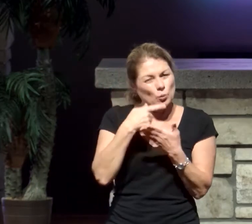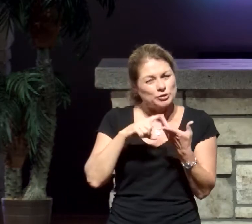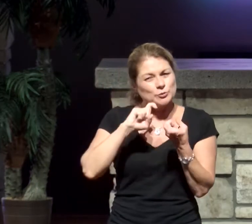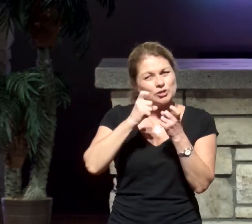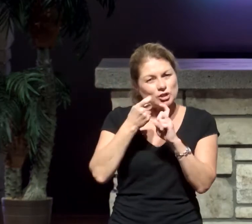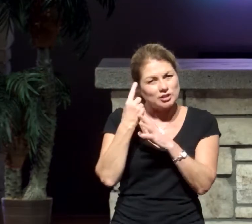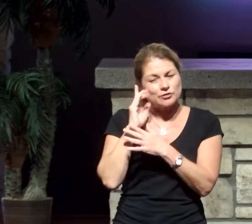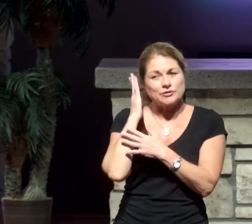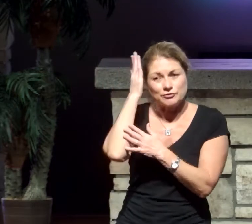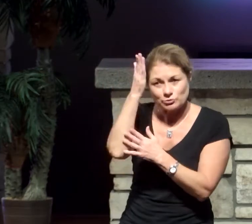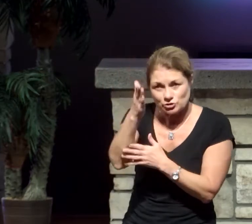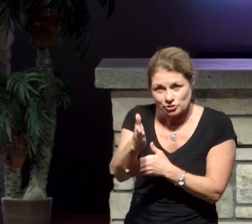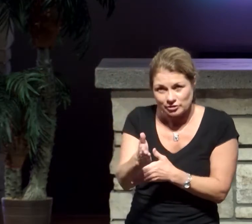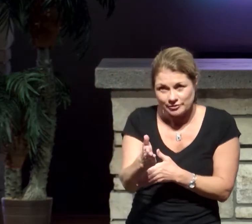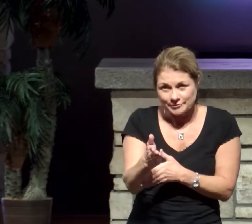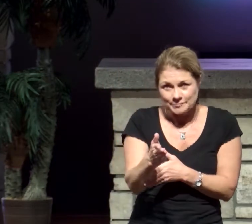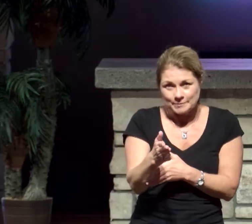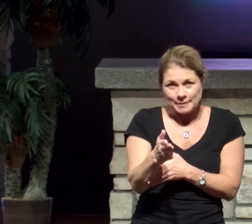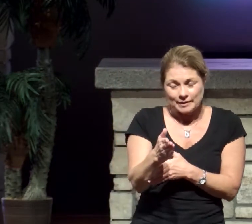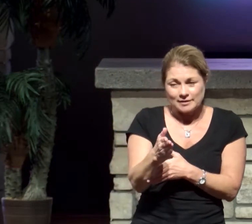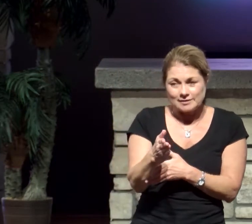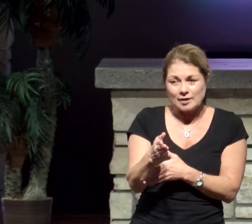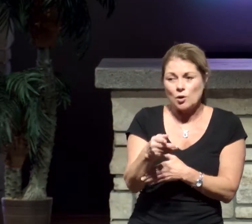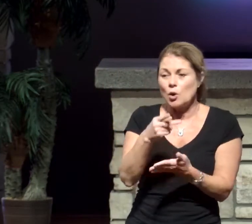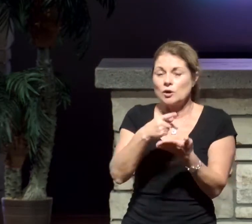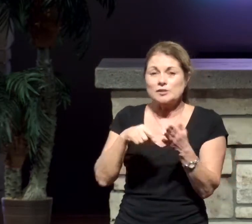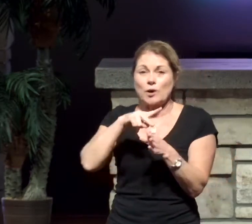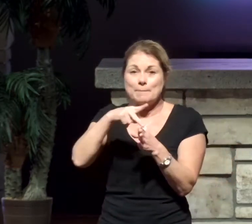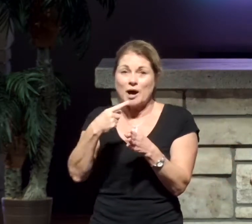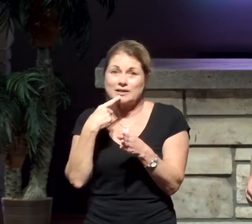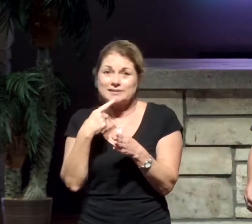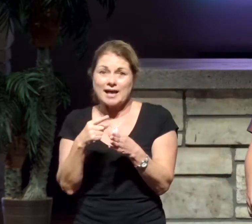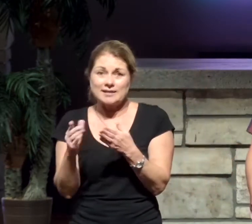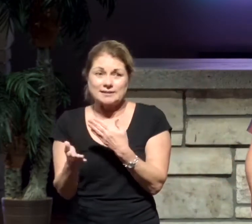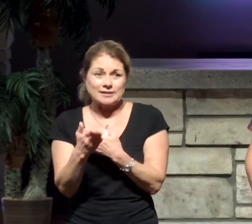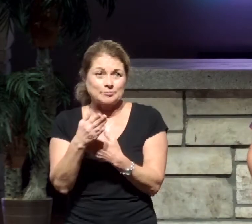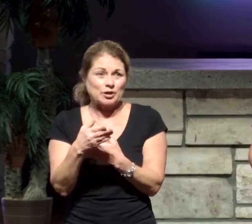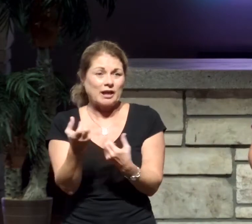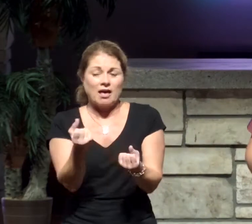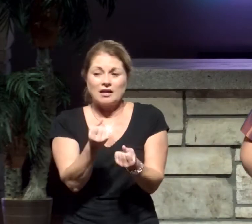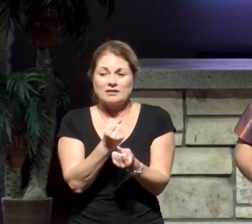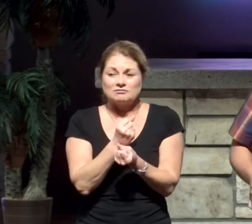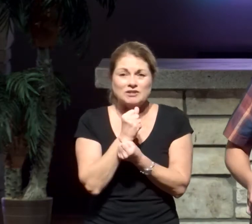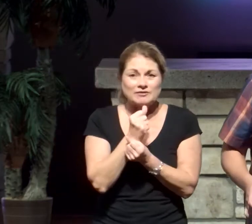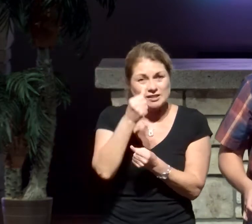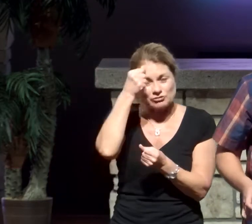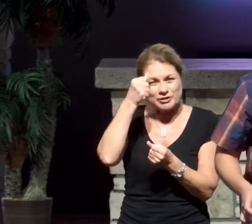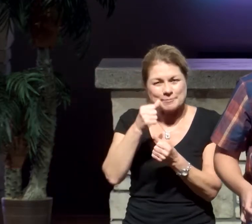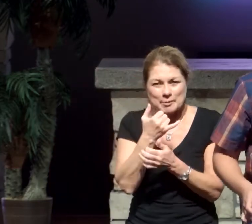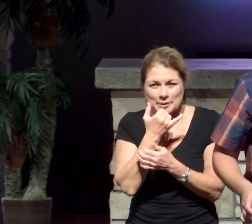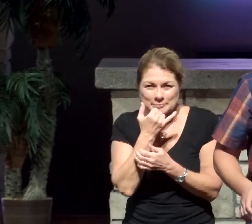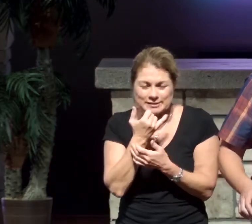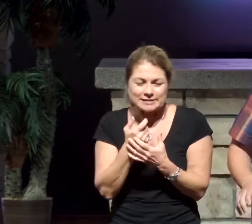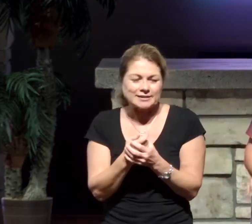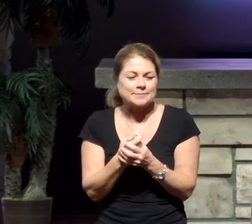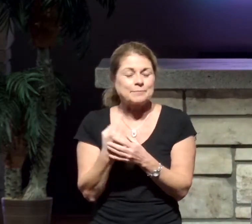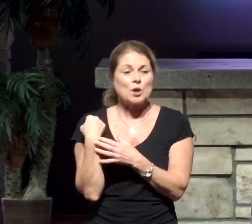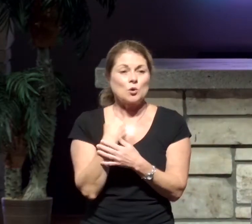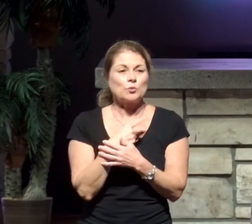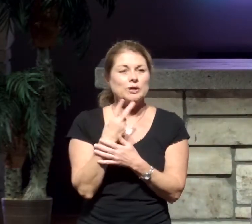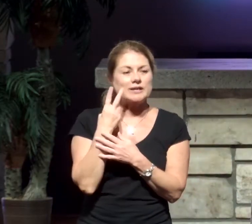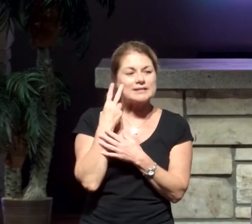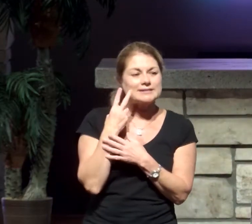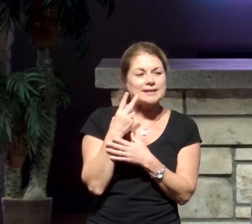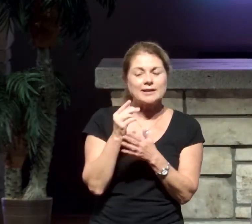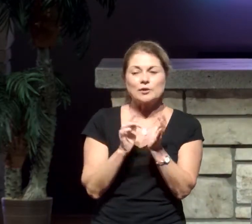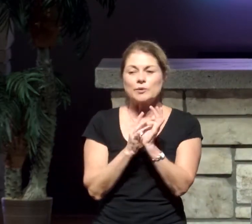future. Okay, and so in light of what Paul says this morning, that love keeps no record of wrongs, here's what we're going to do. We're going to take a look at what